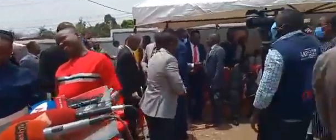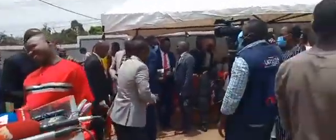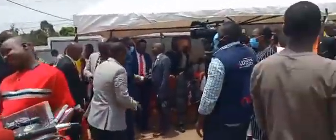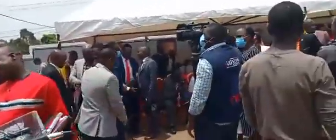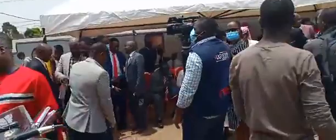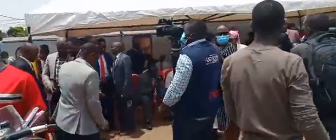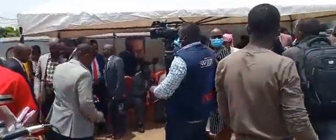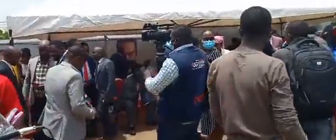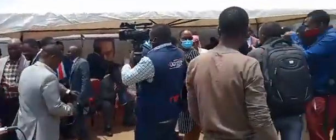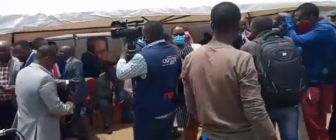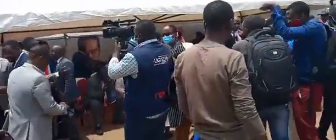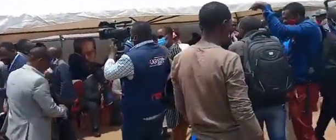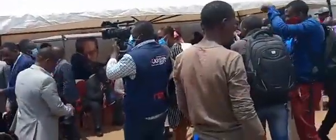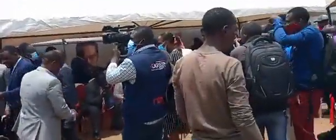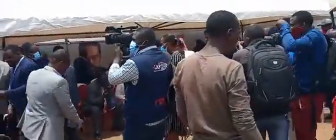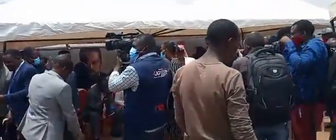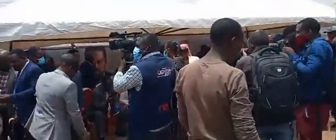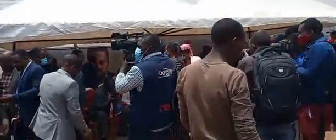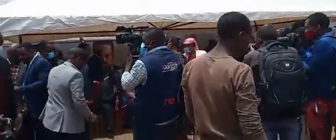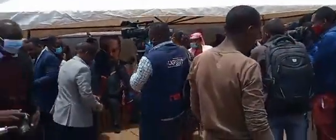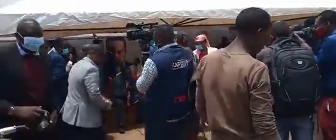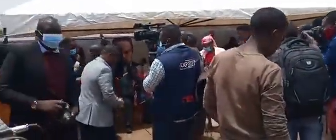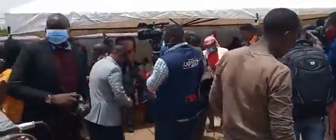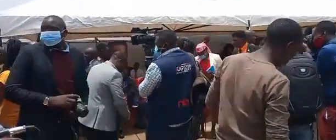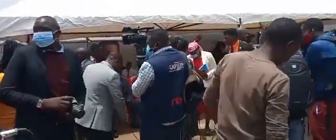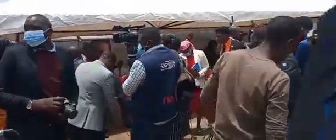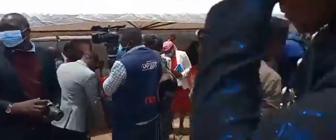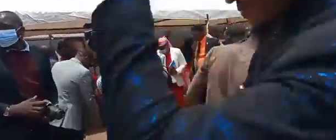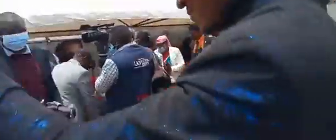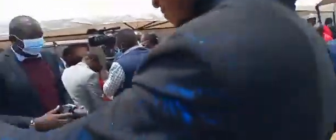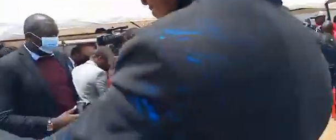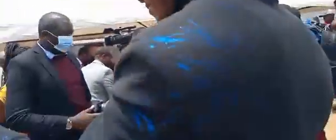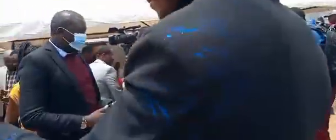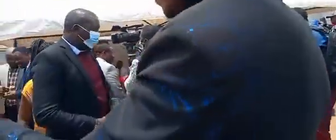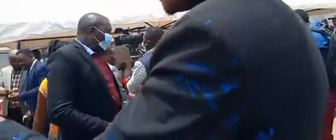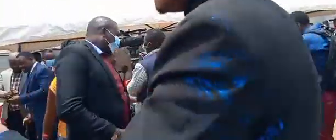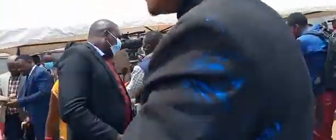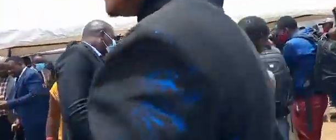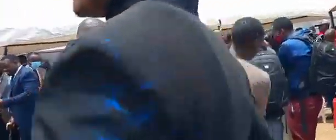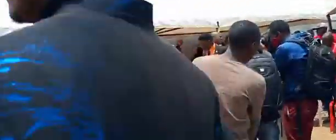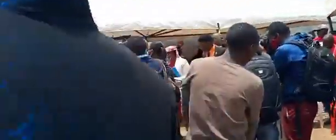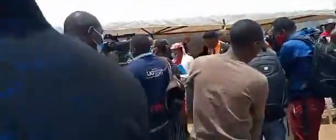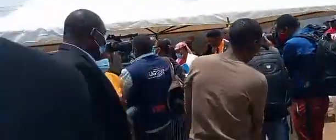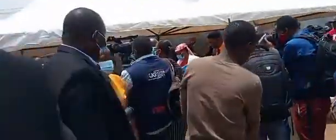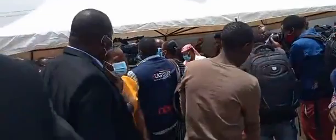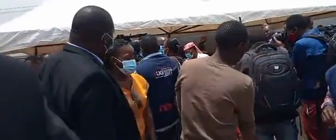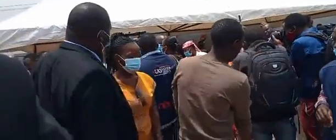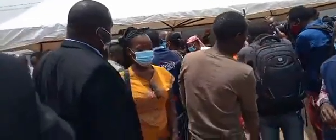but it was on the speaker, petition, Sovagandi, and Sue, and Songa Kula, and Songa Kuru. Then,